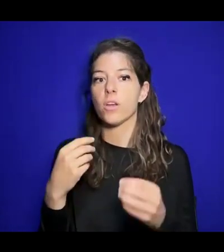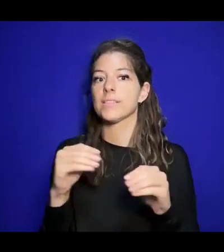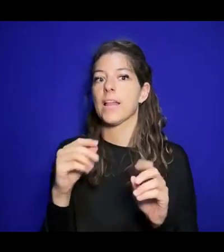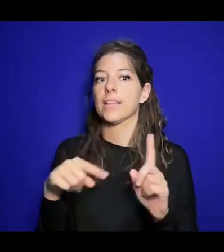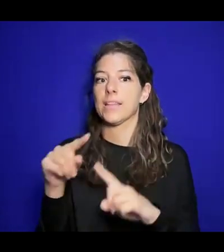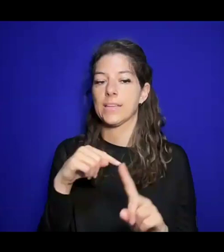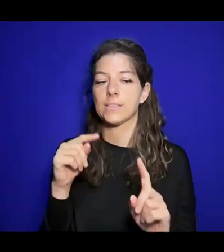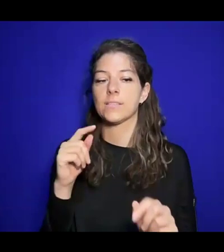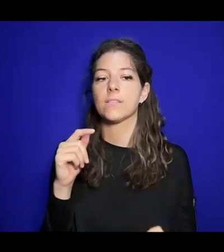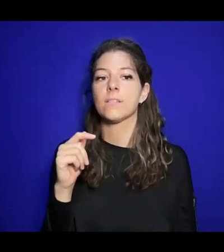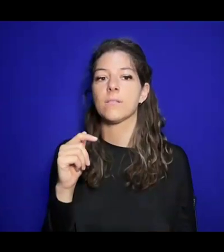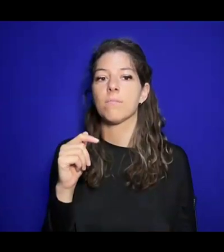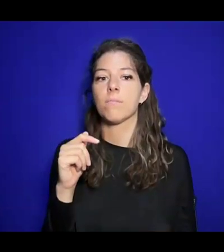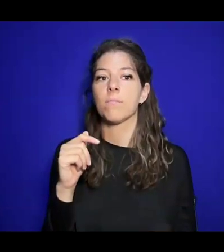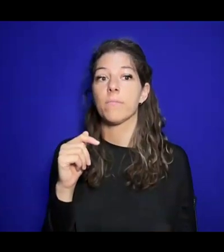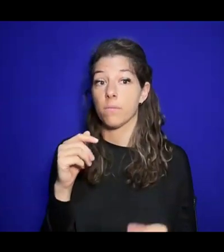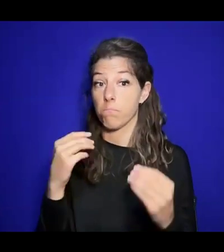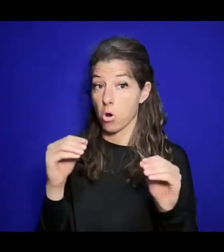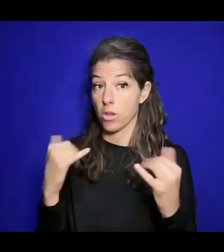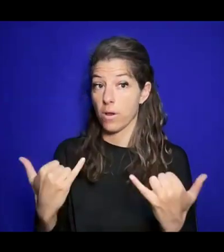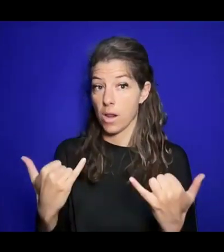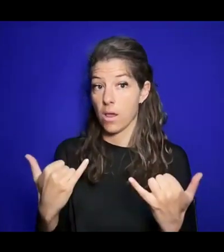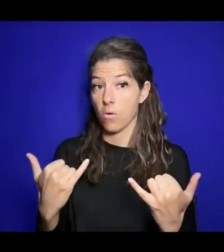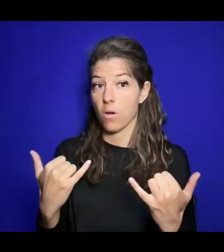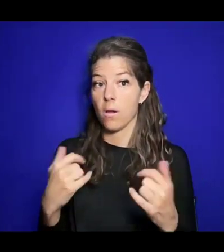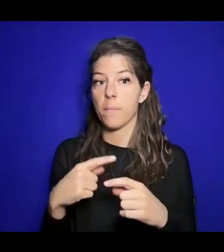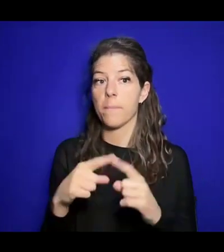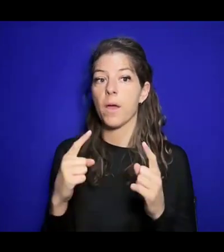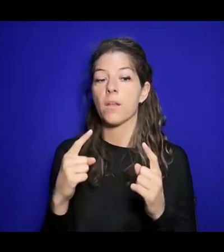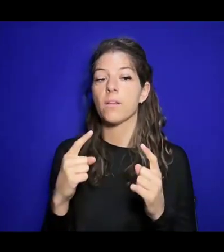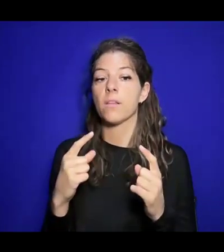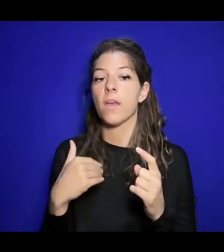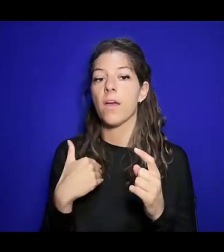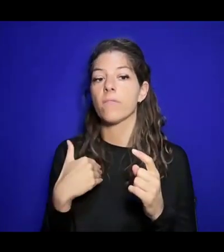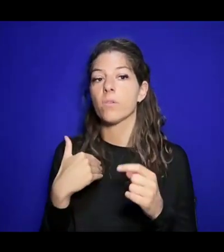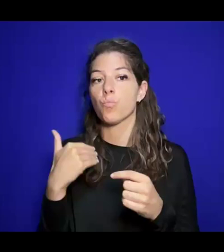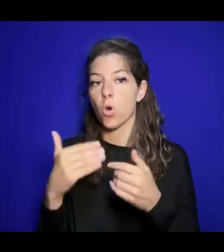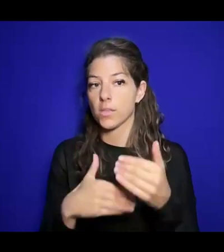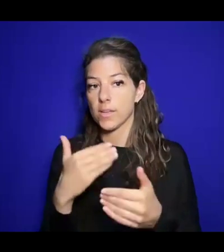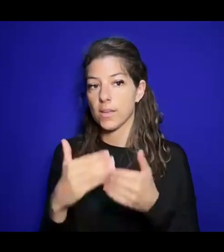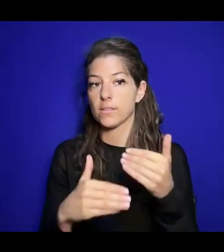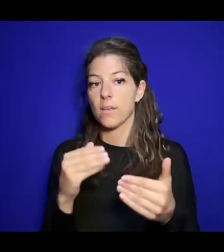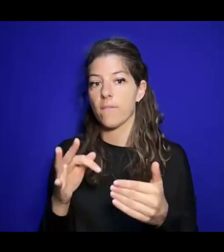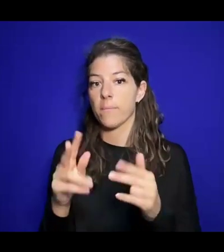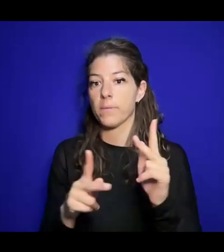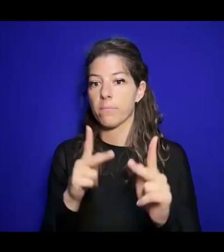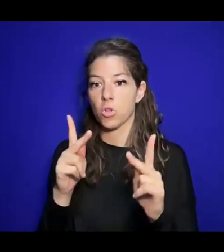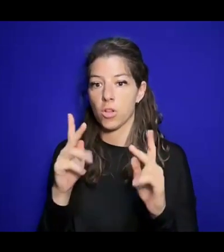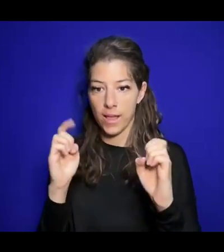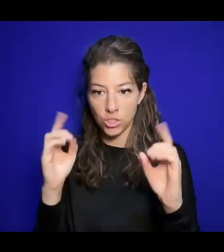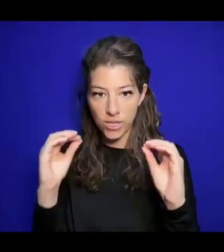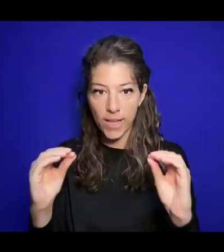and they're in market. But now they have the process of getting people